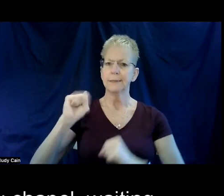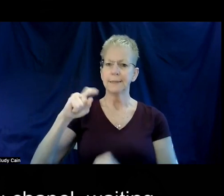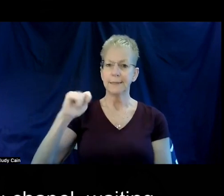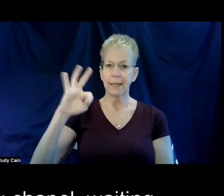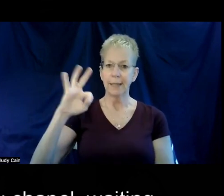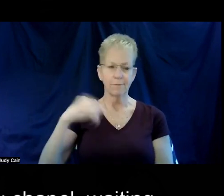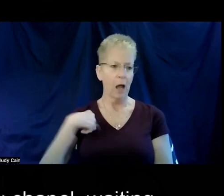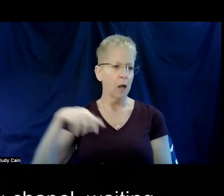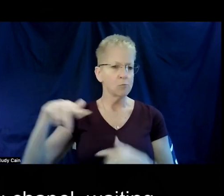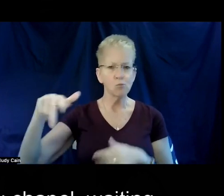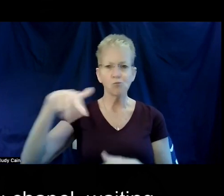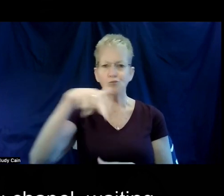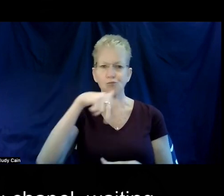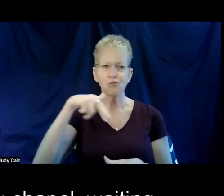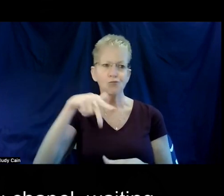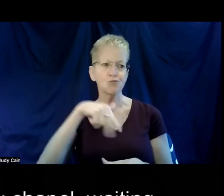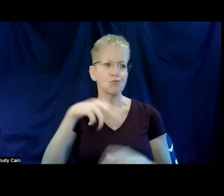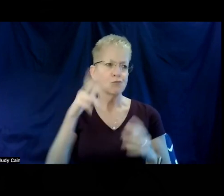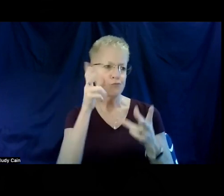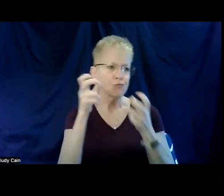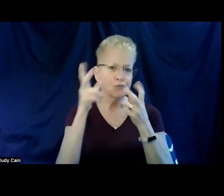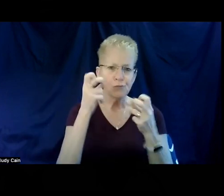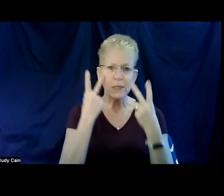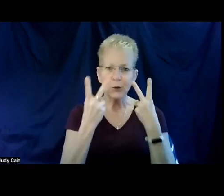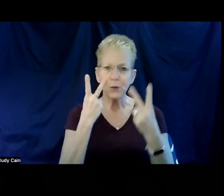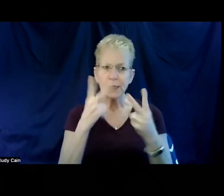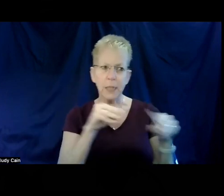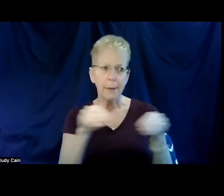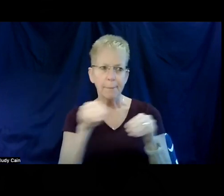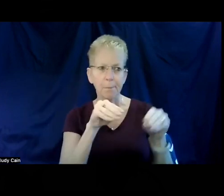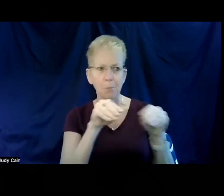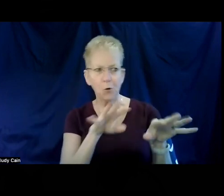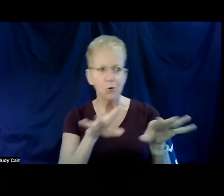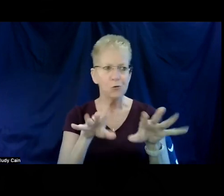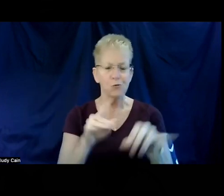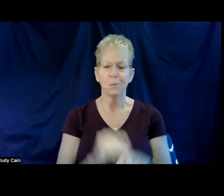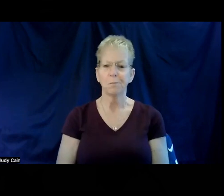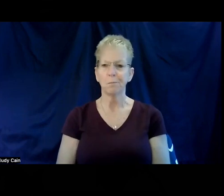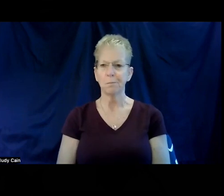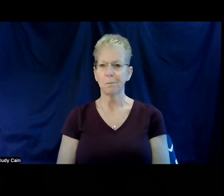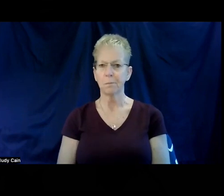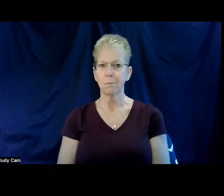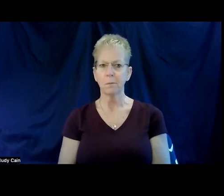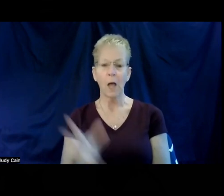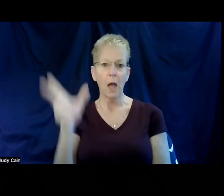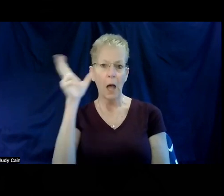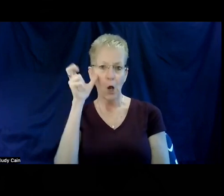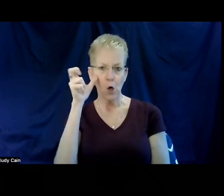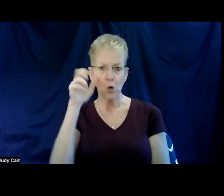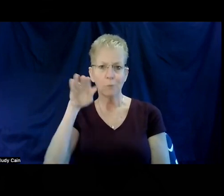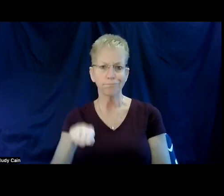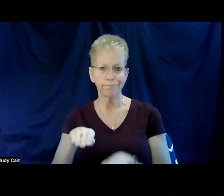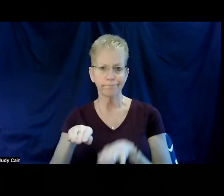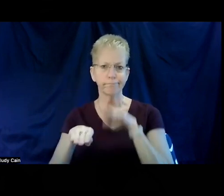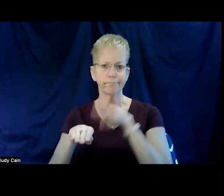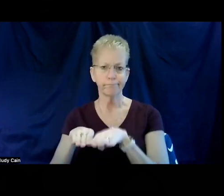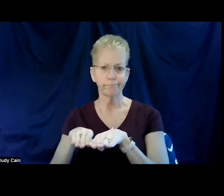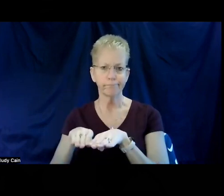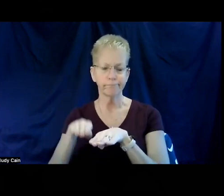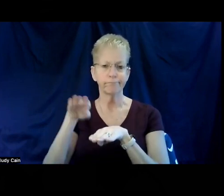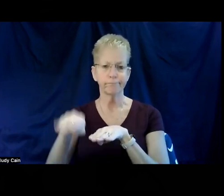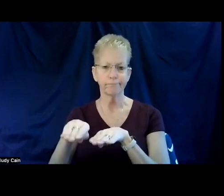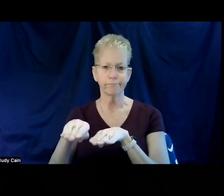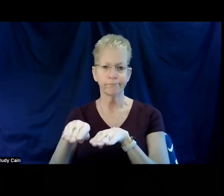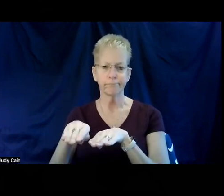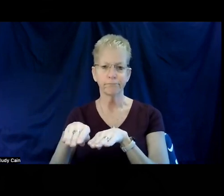chapel, waiting for any sign of movement before I headed in Kaz's direction. Then I heard the footsteps, the fall of a